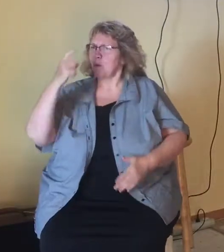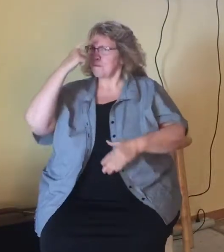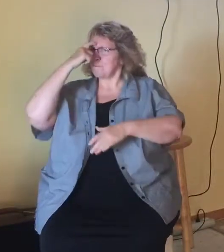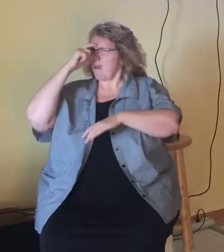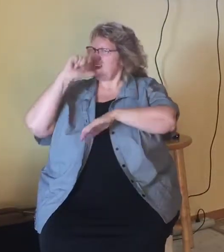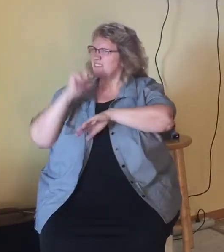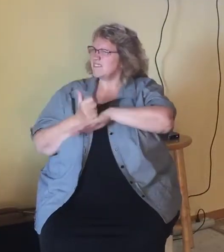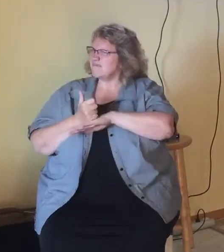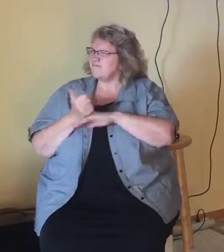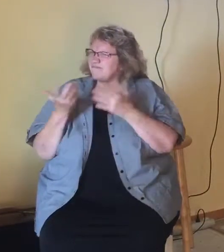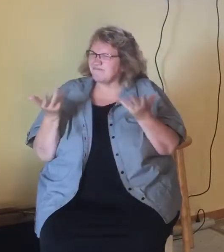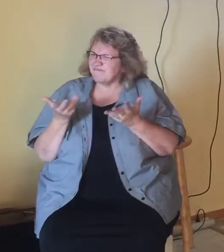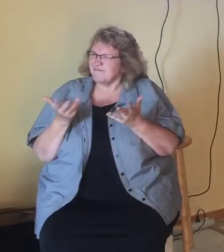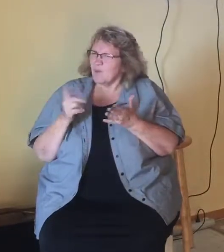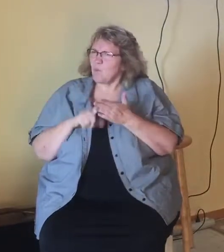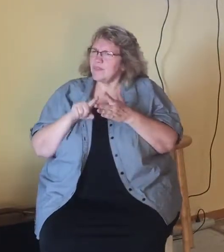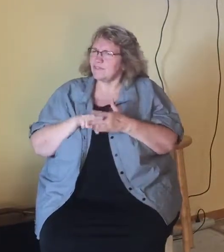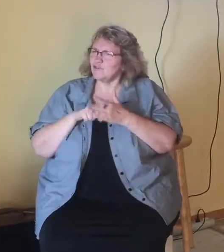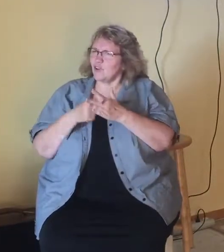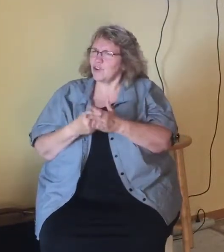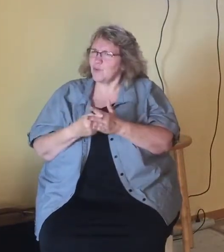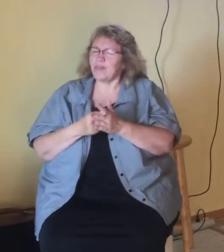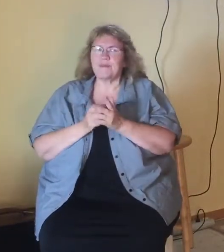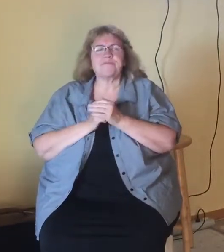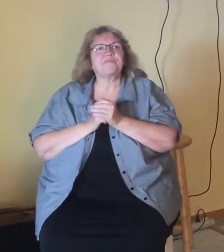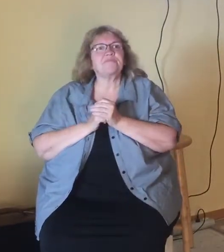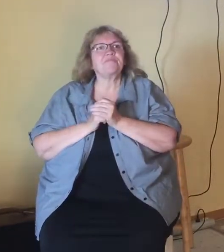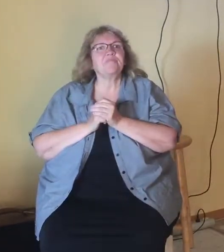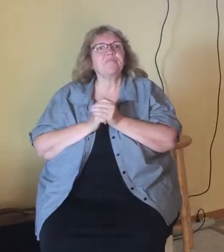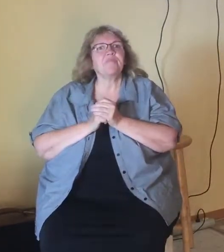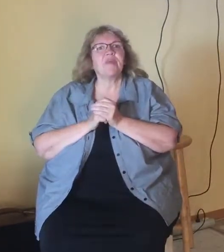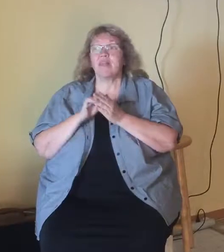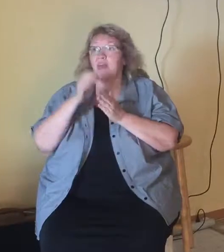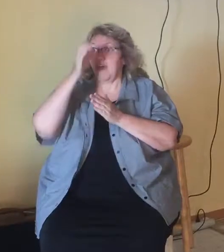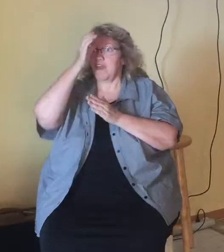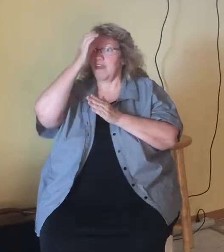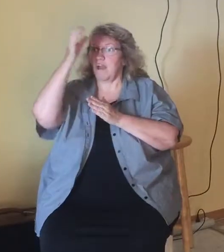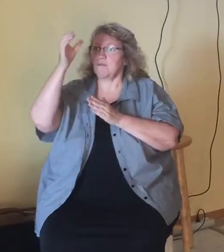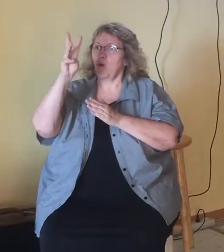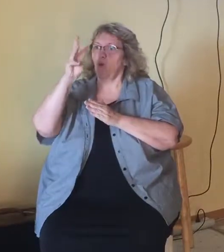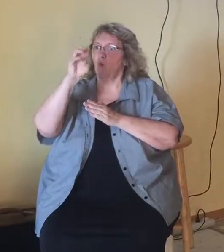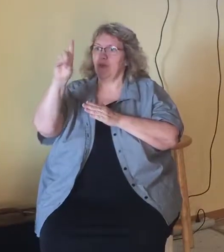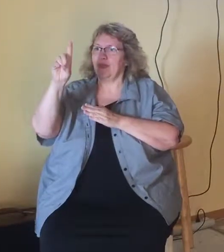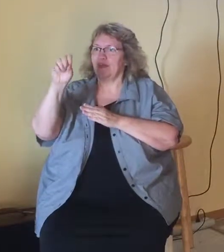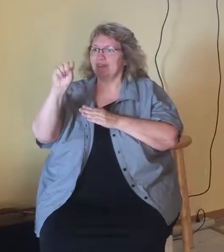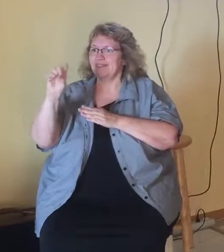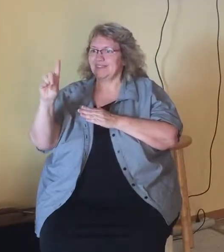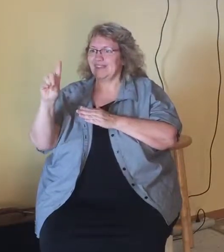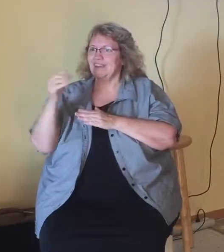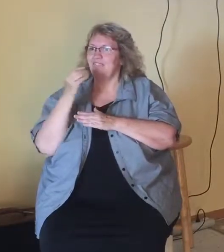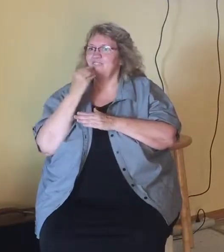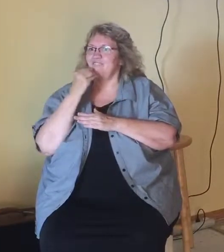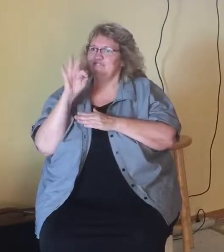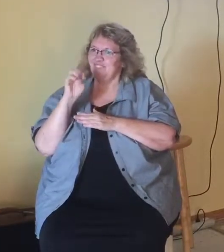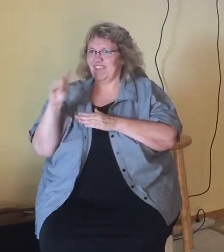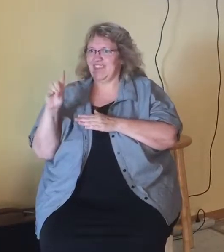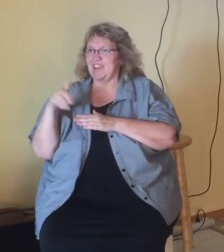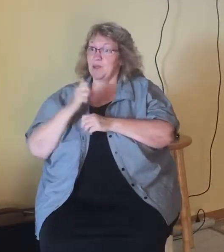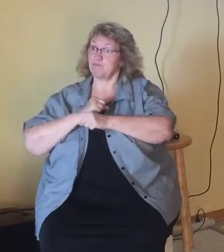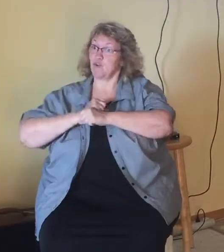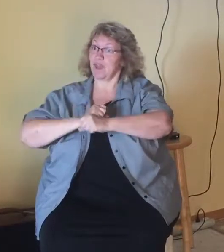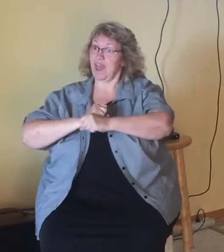what they've started with here. I love this concept, this weed, seed, feed, and protect. And